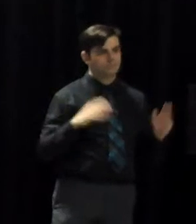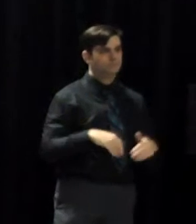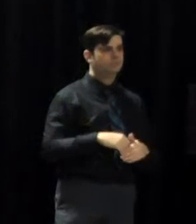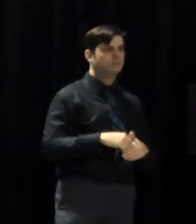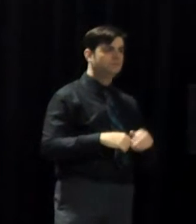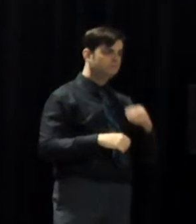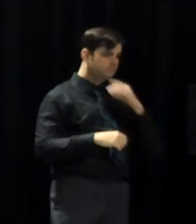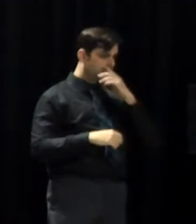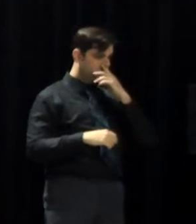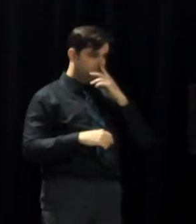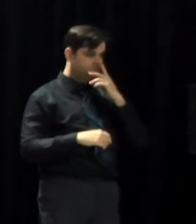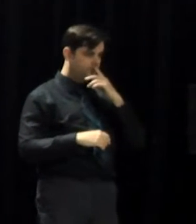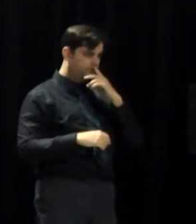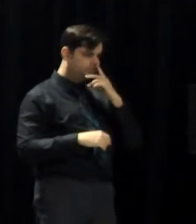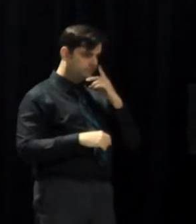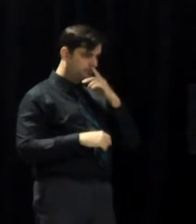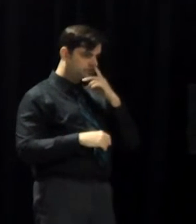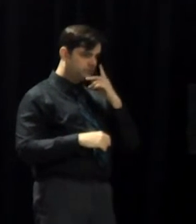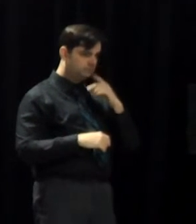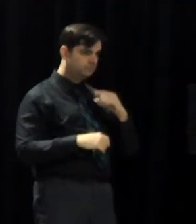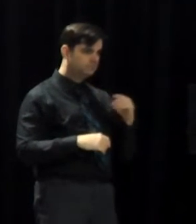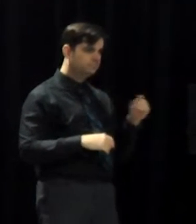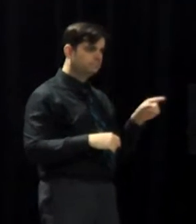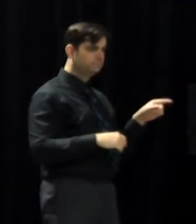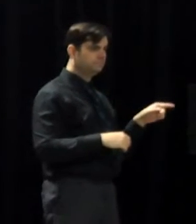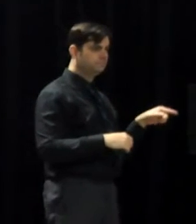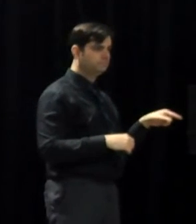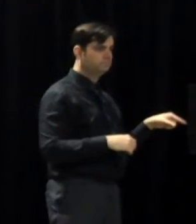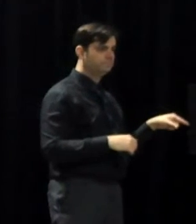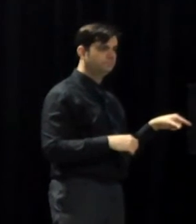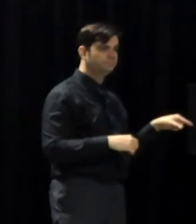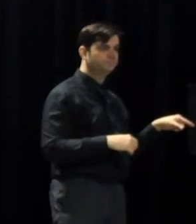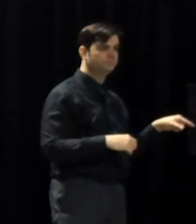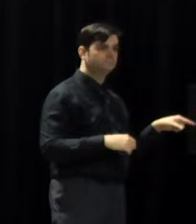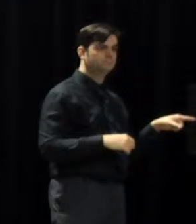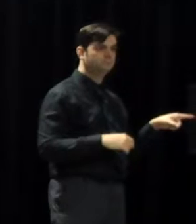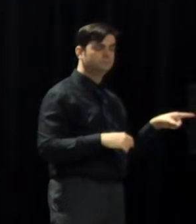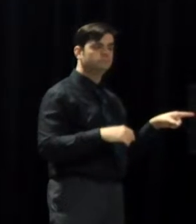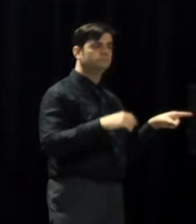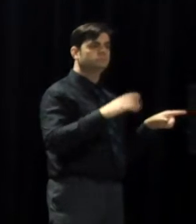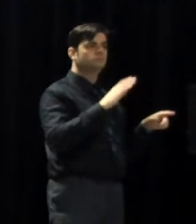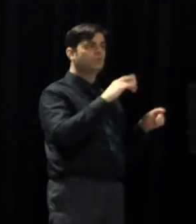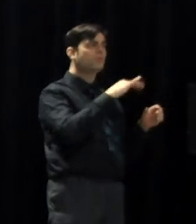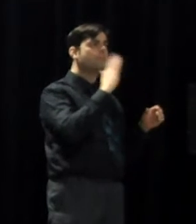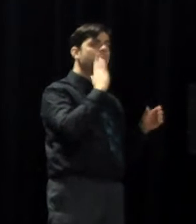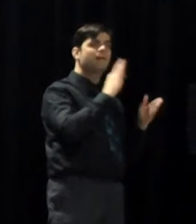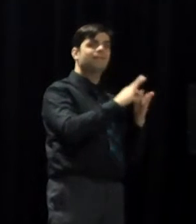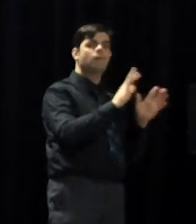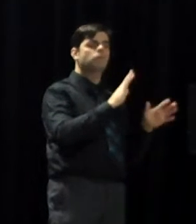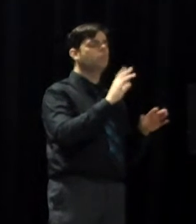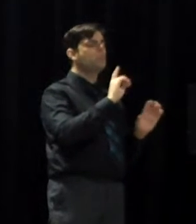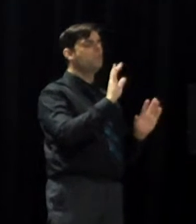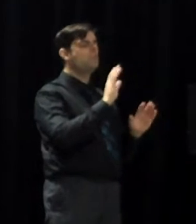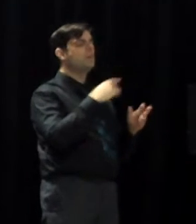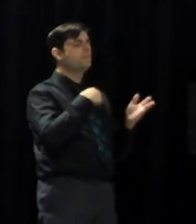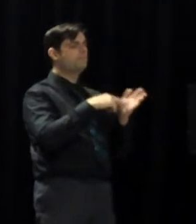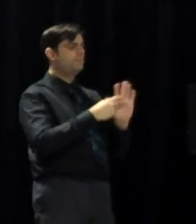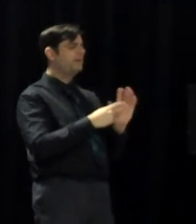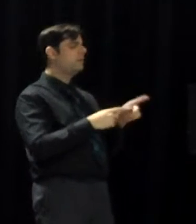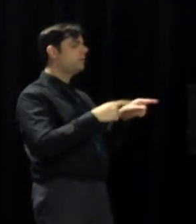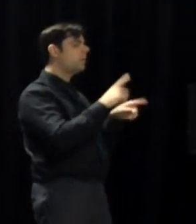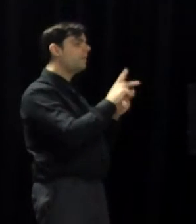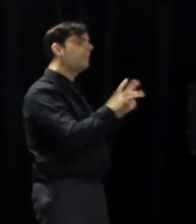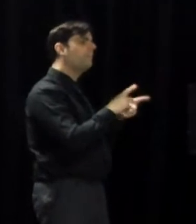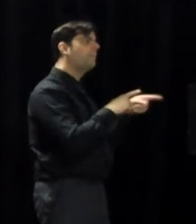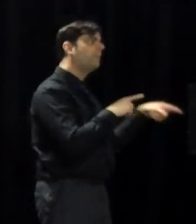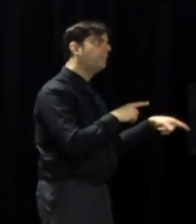these help are the individuals, economy. they no longer need hospital care. So the only thing stopping them from going back to their homes are this executive order that you need to